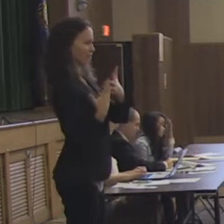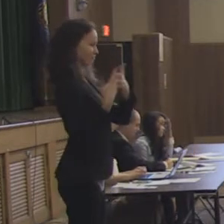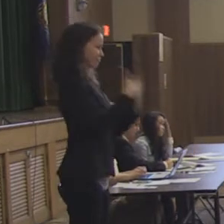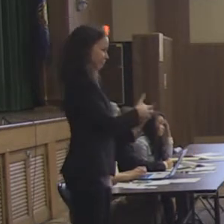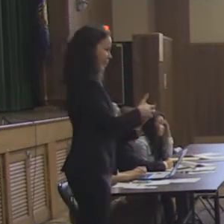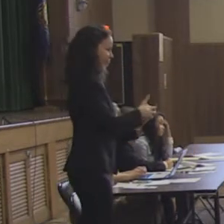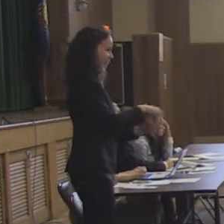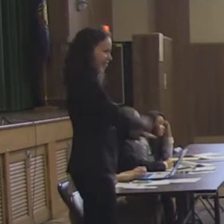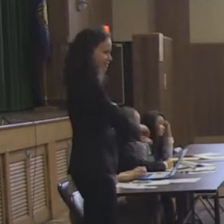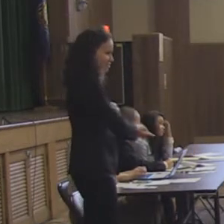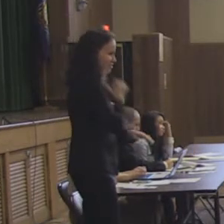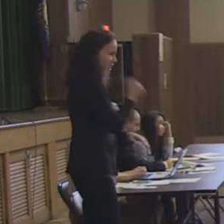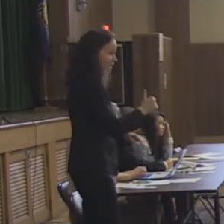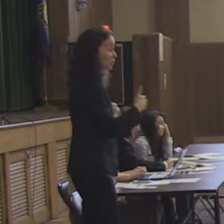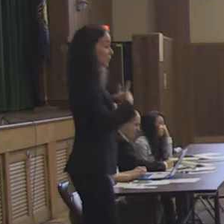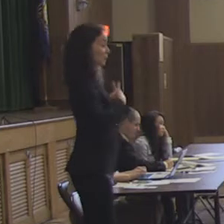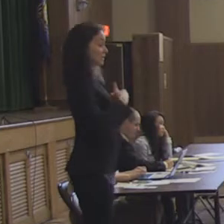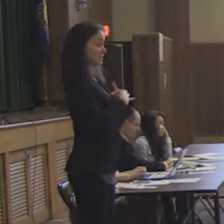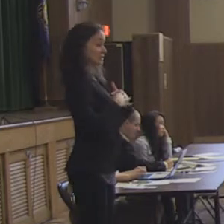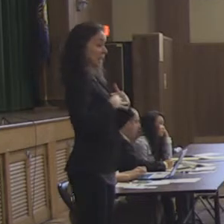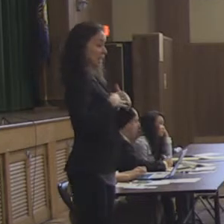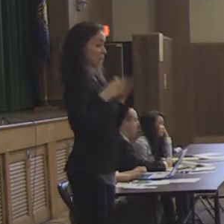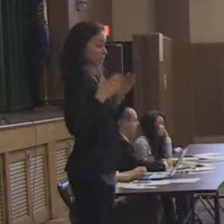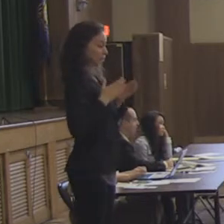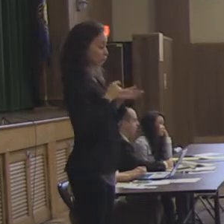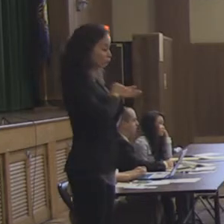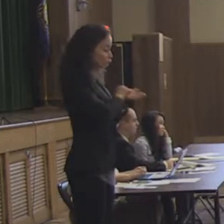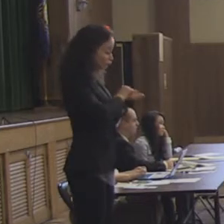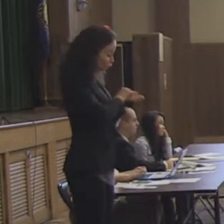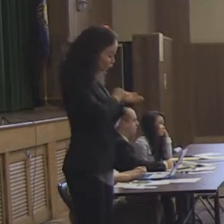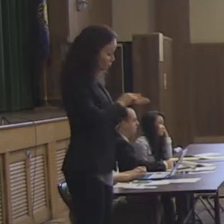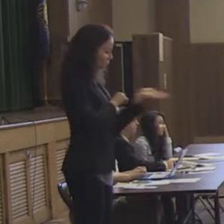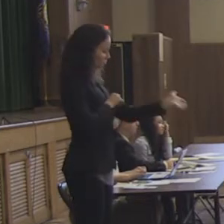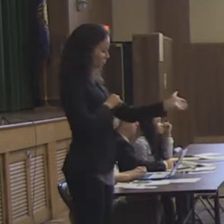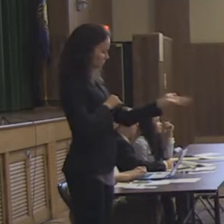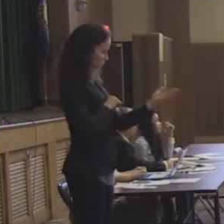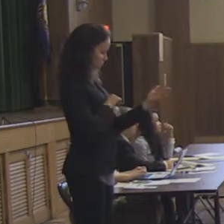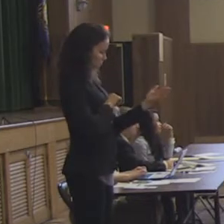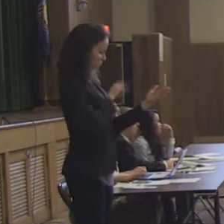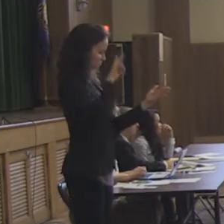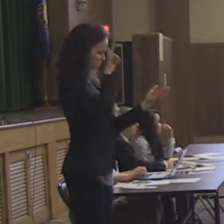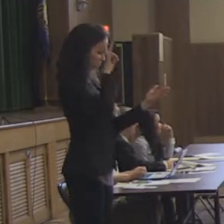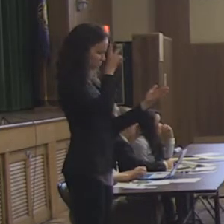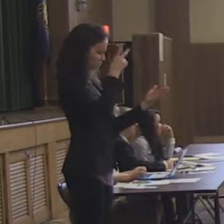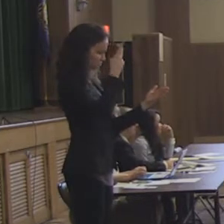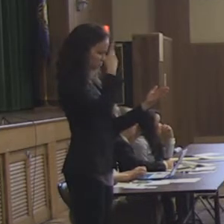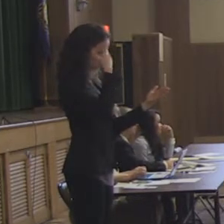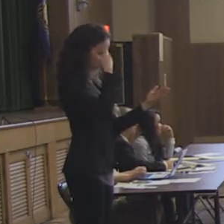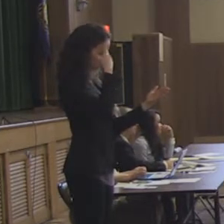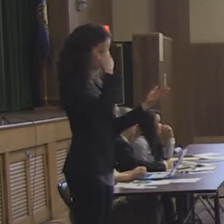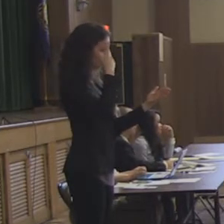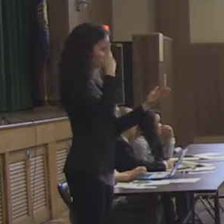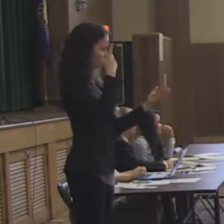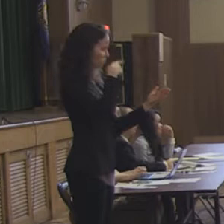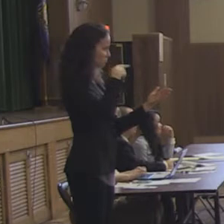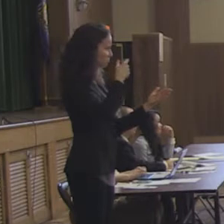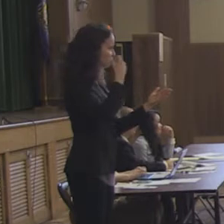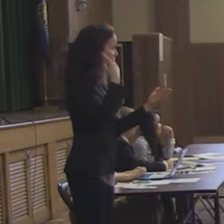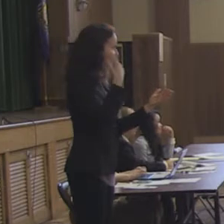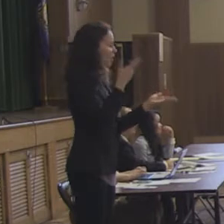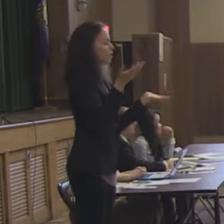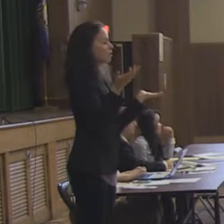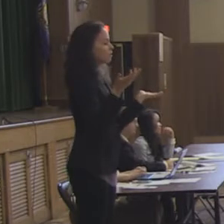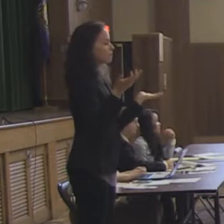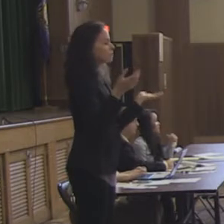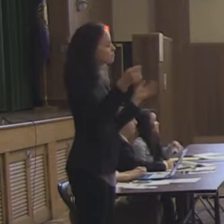be writing, or right. me as a staff member is writing, might not be interpreted by the deaf client appropriately